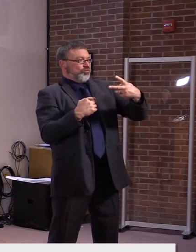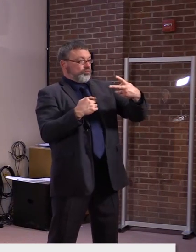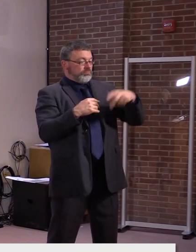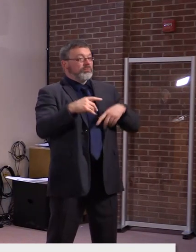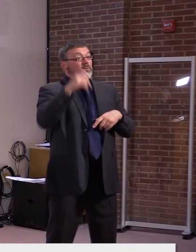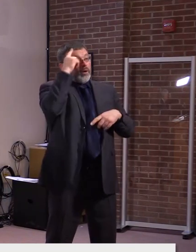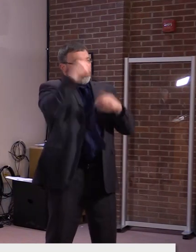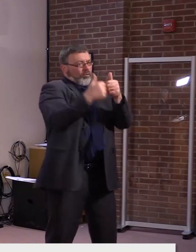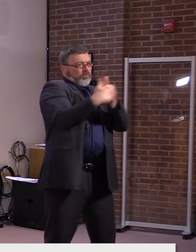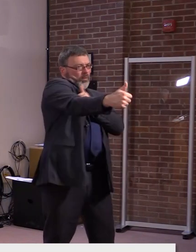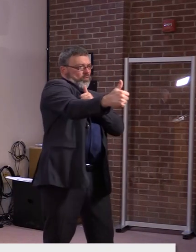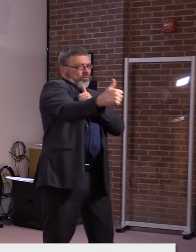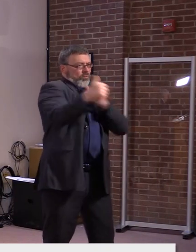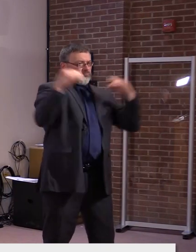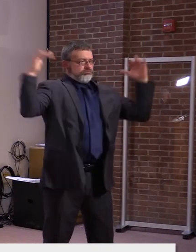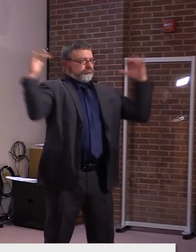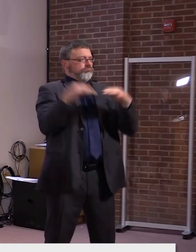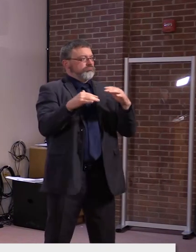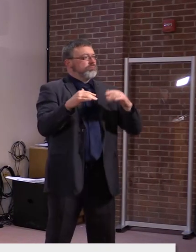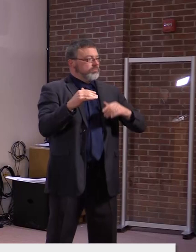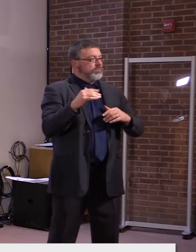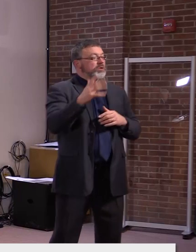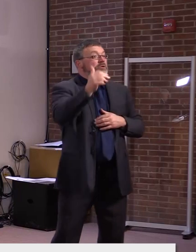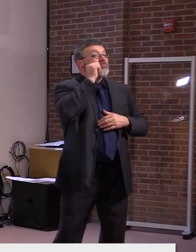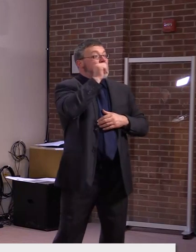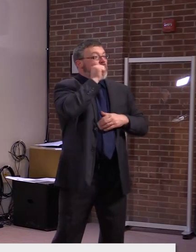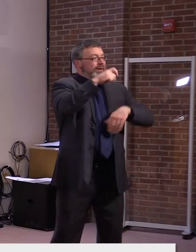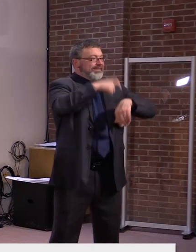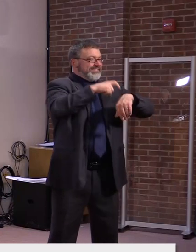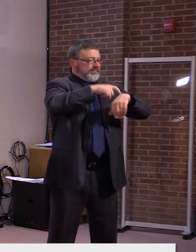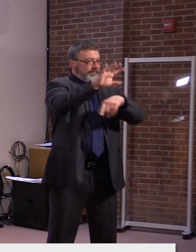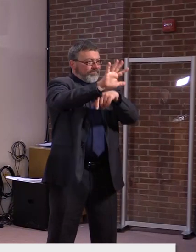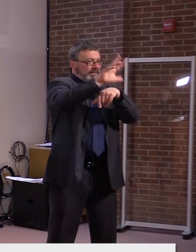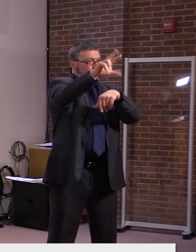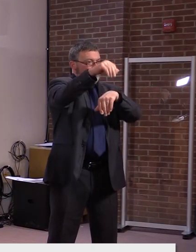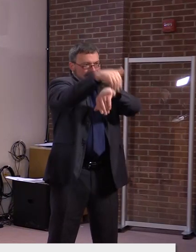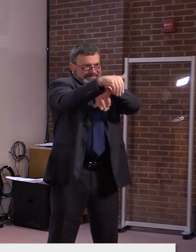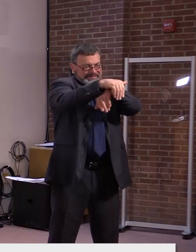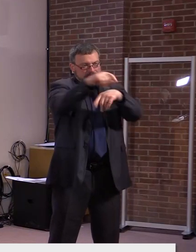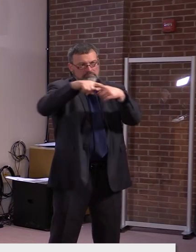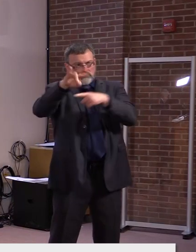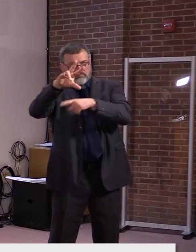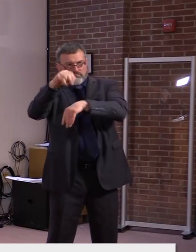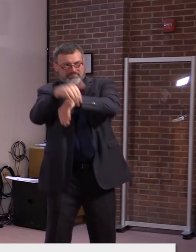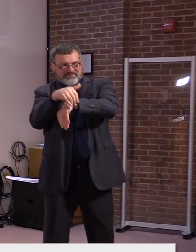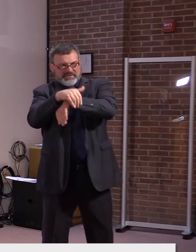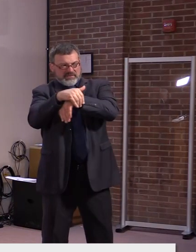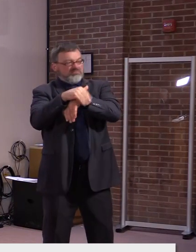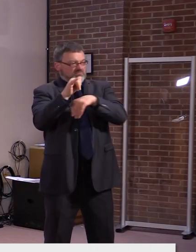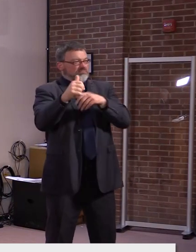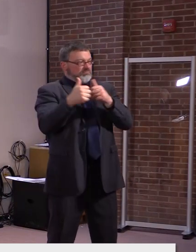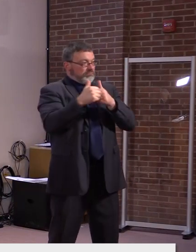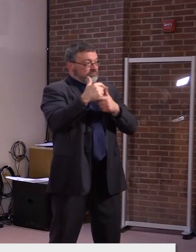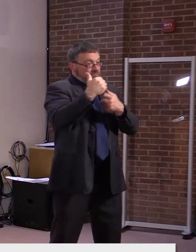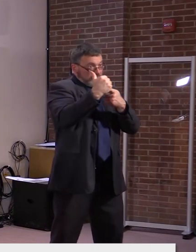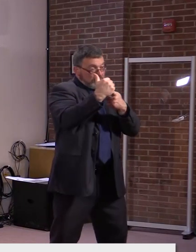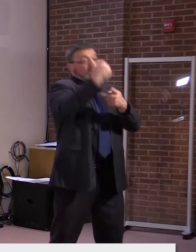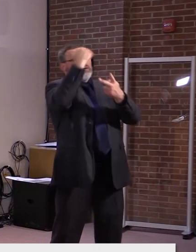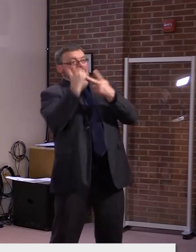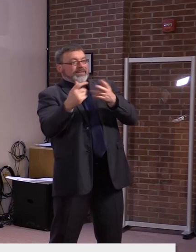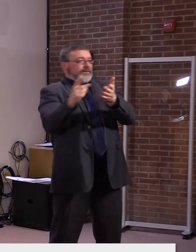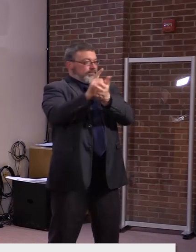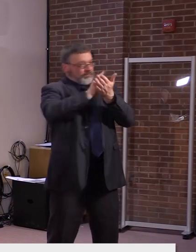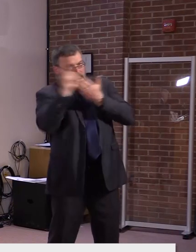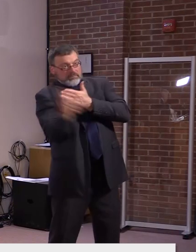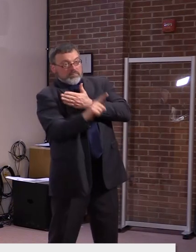October 27th, from 5:30 p.m. to 7:30 p.m. The second session will be on Thursday, November 4th, from